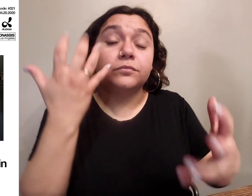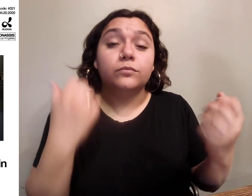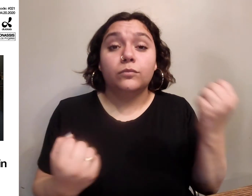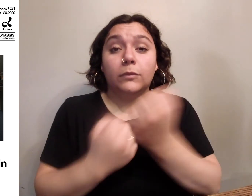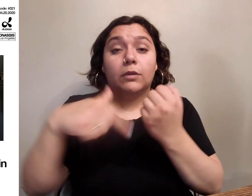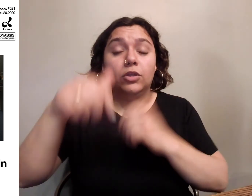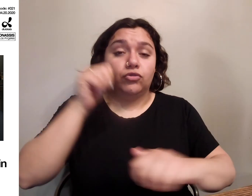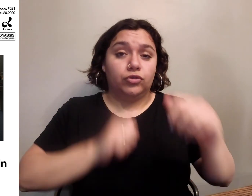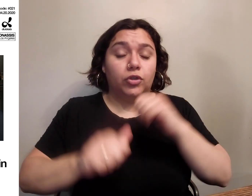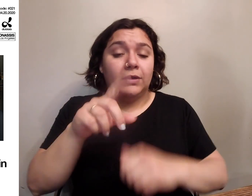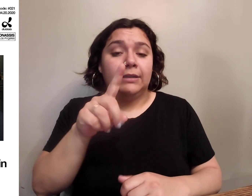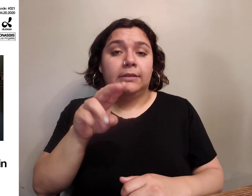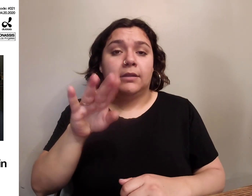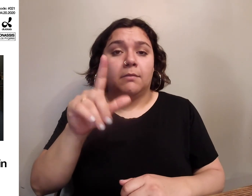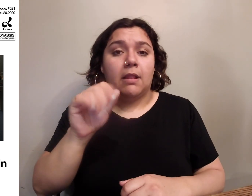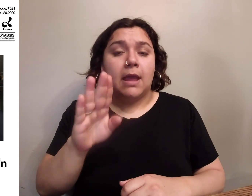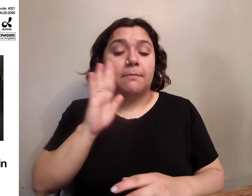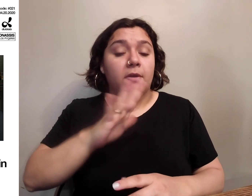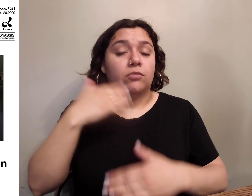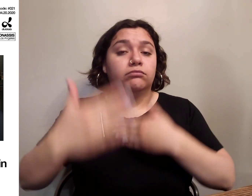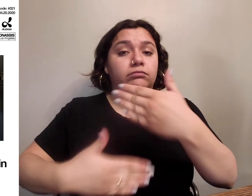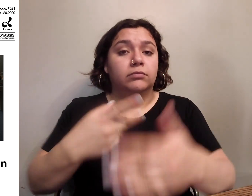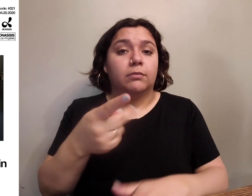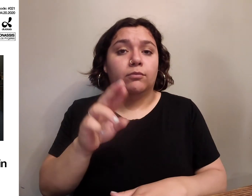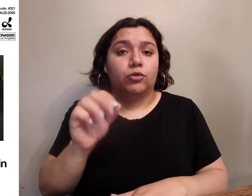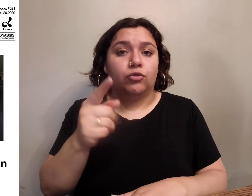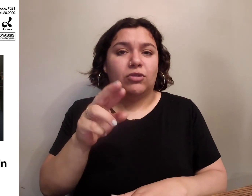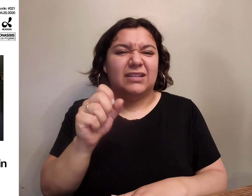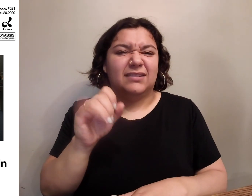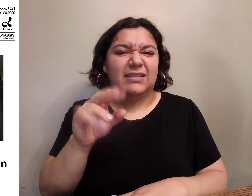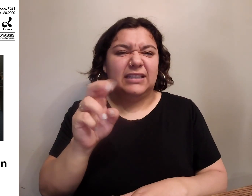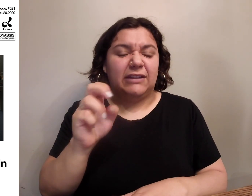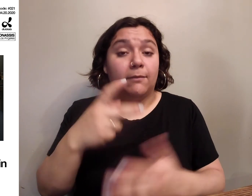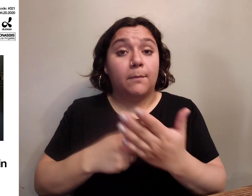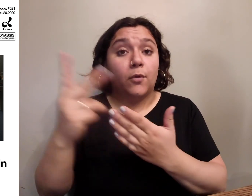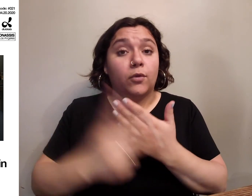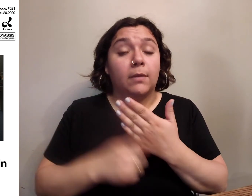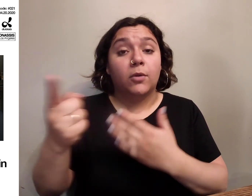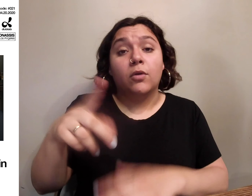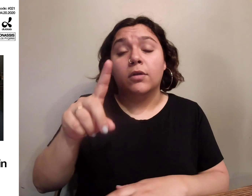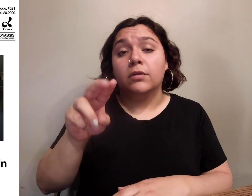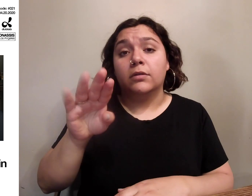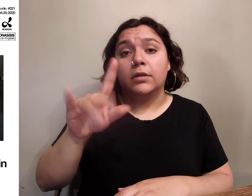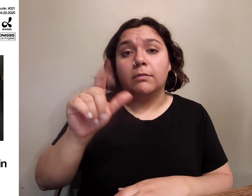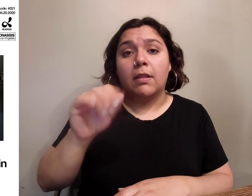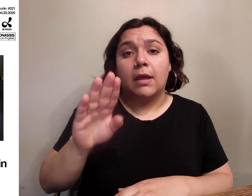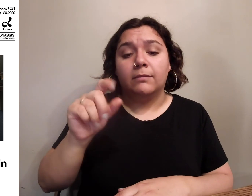show and Dublab's progressive programming, go to dublab.com/support